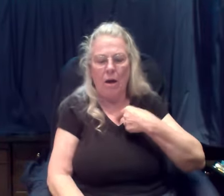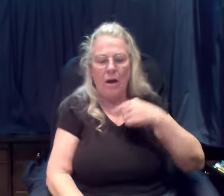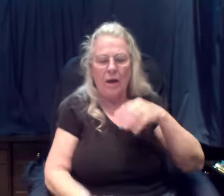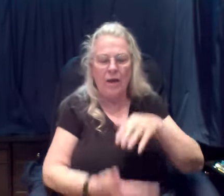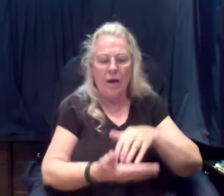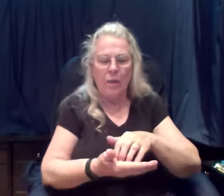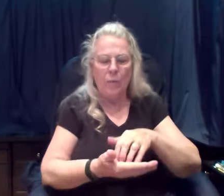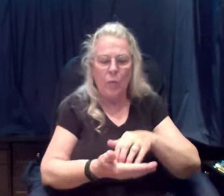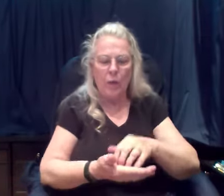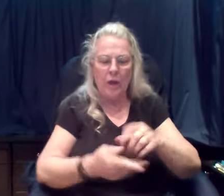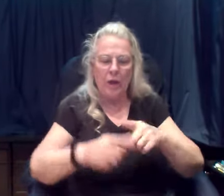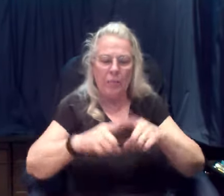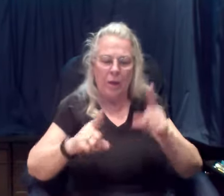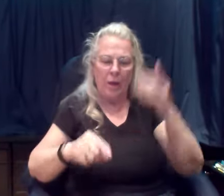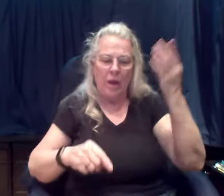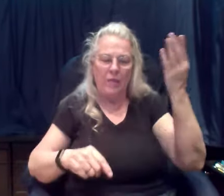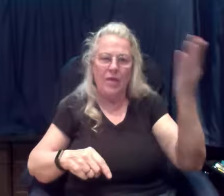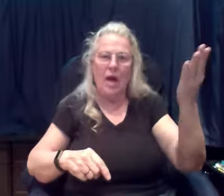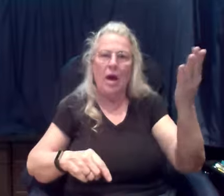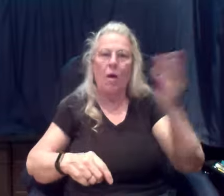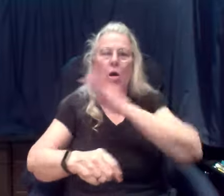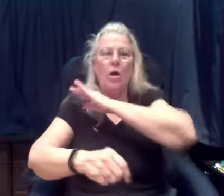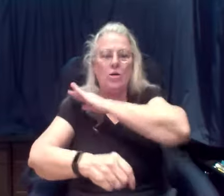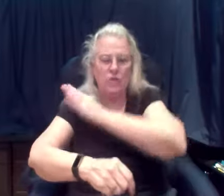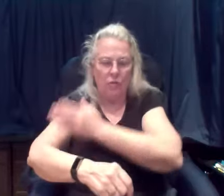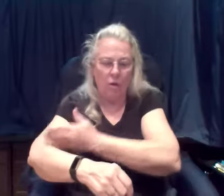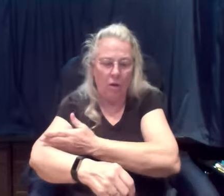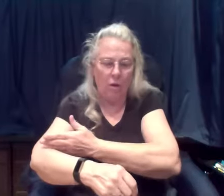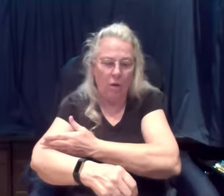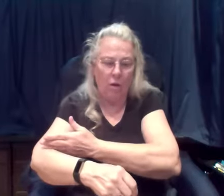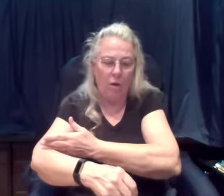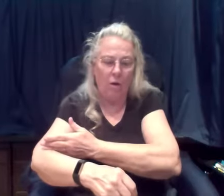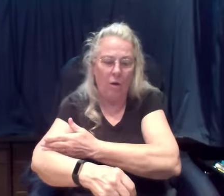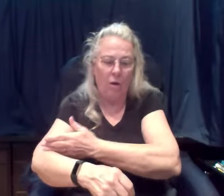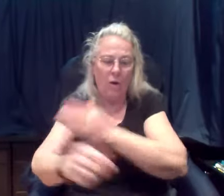I am weak, but thou art strong.